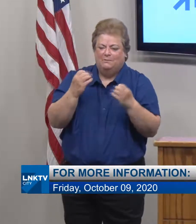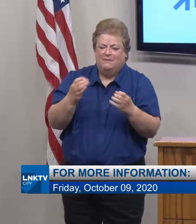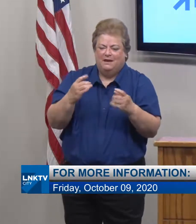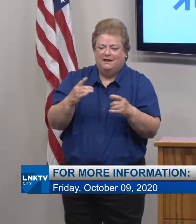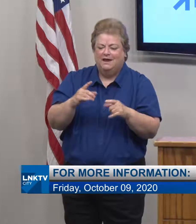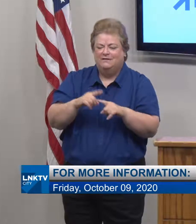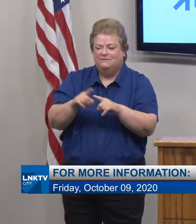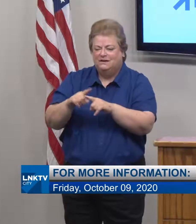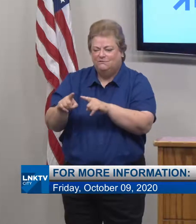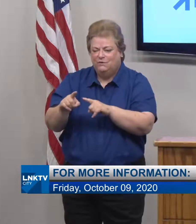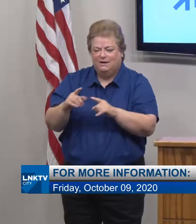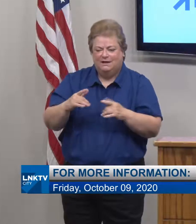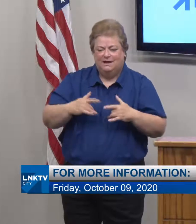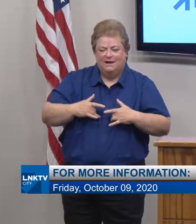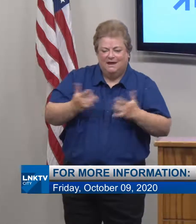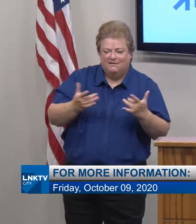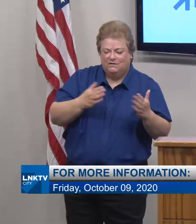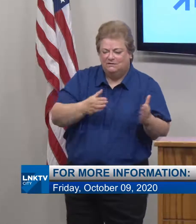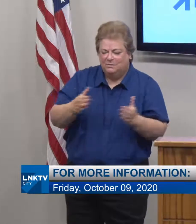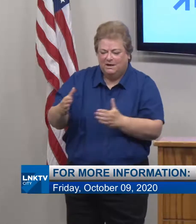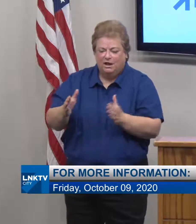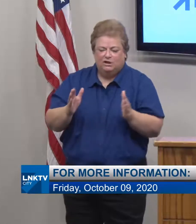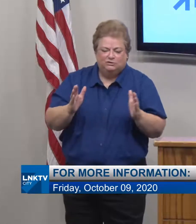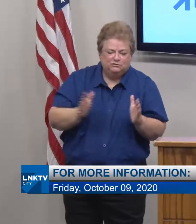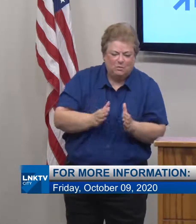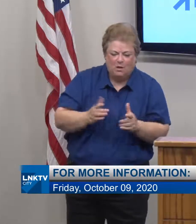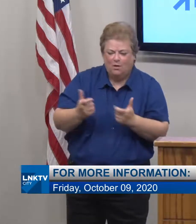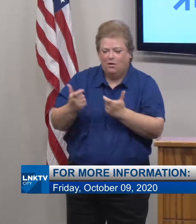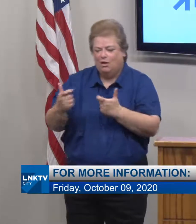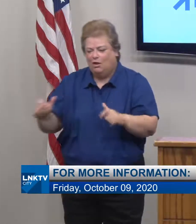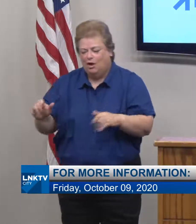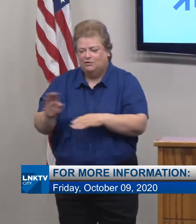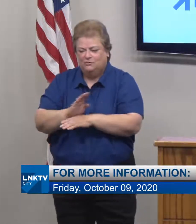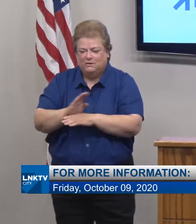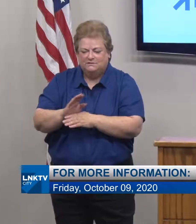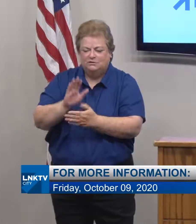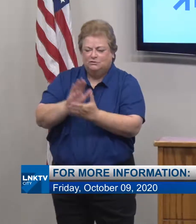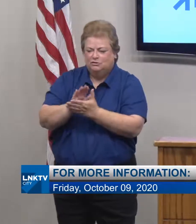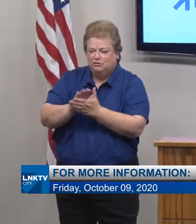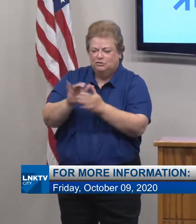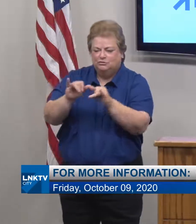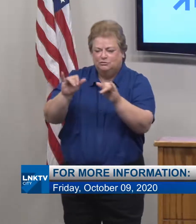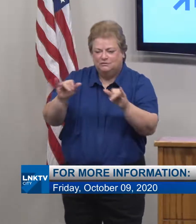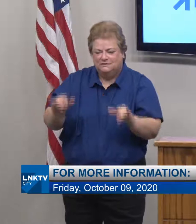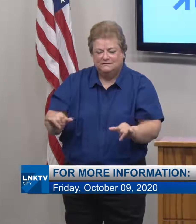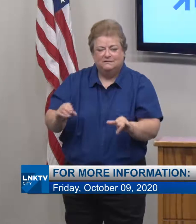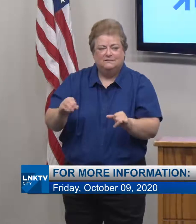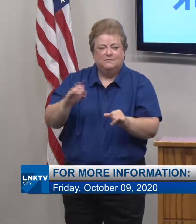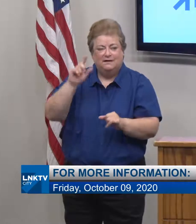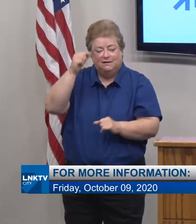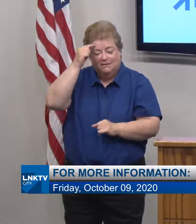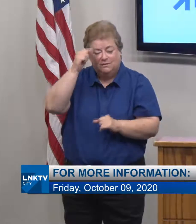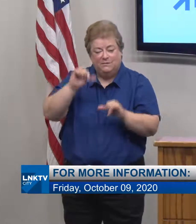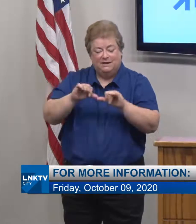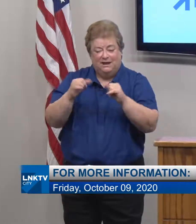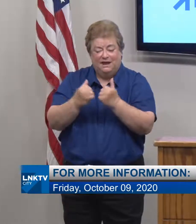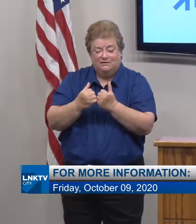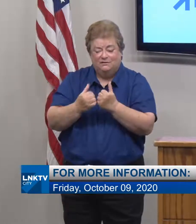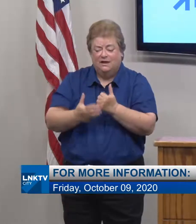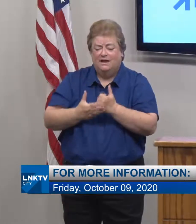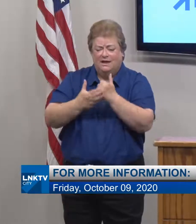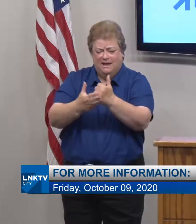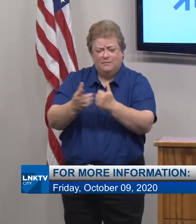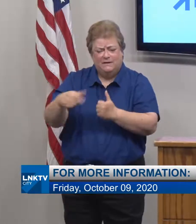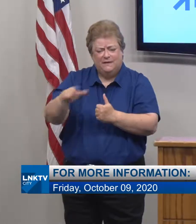event planners, small and large businesses, school systems, and government agencies, helping them operate